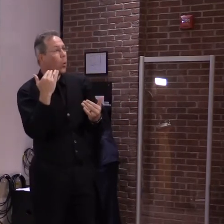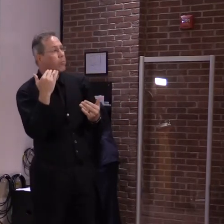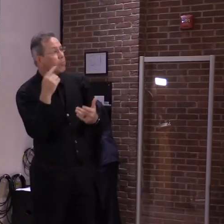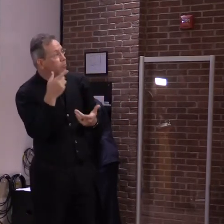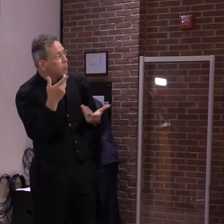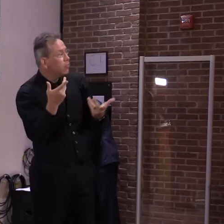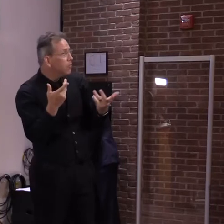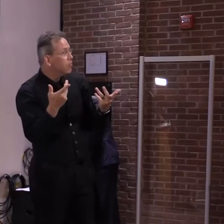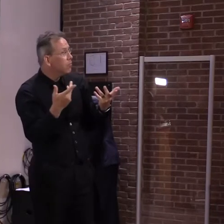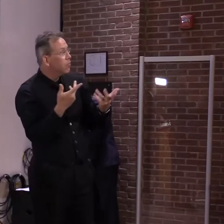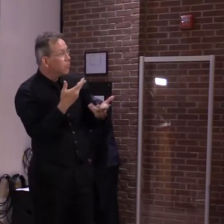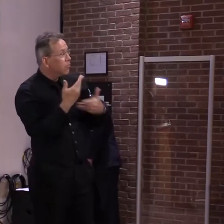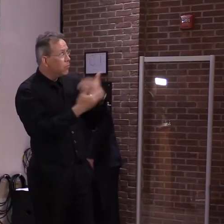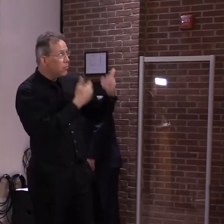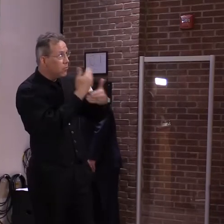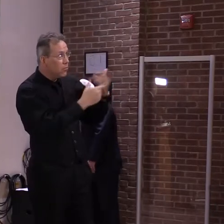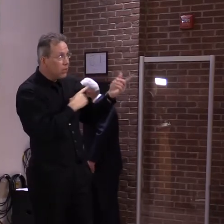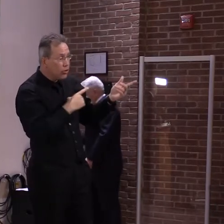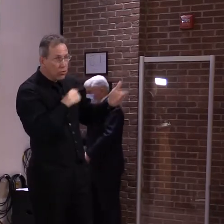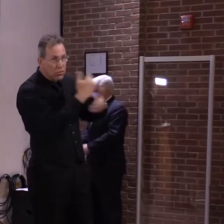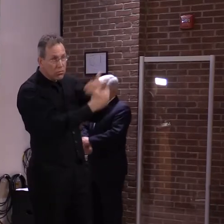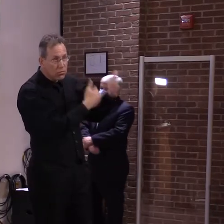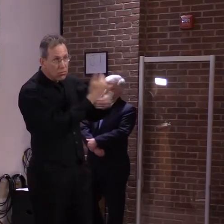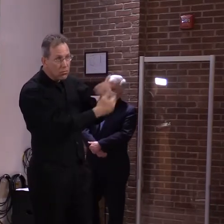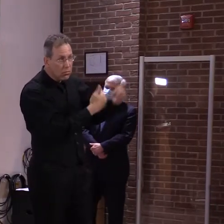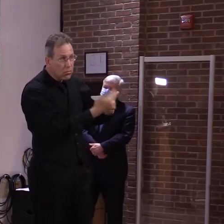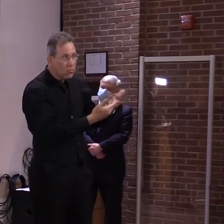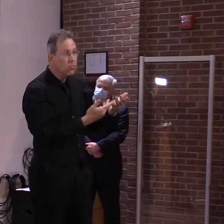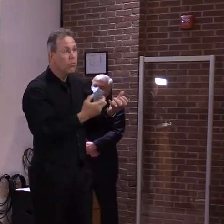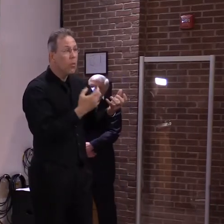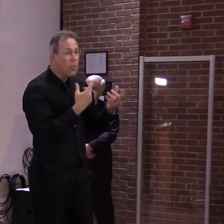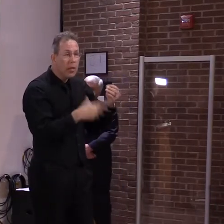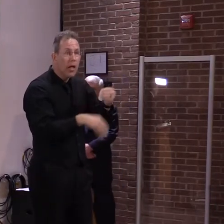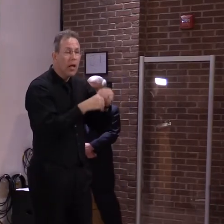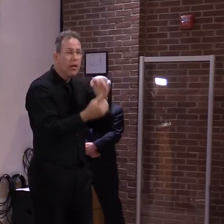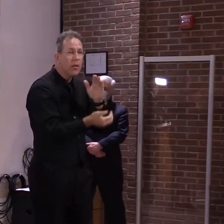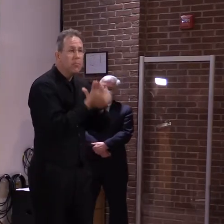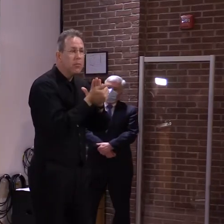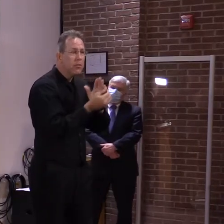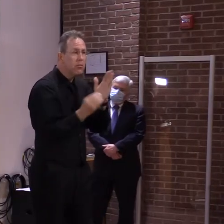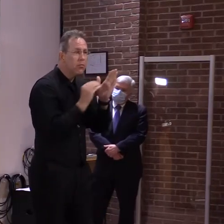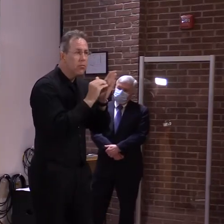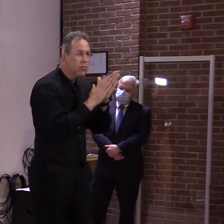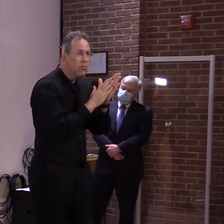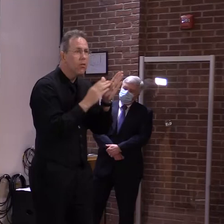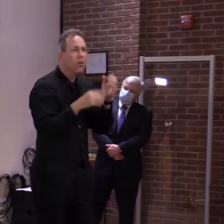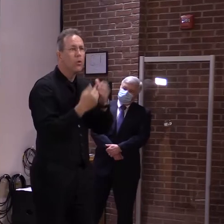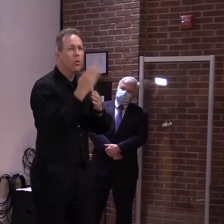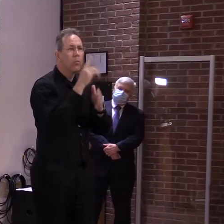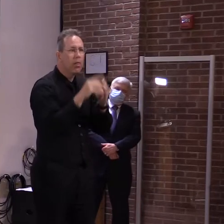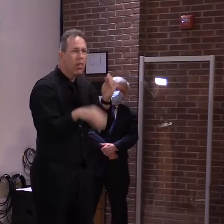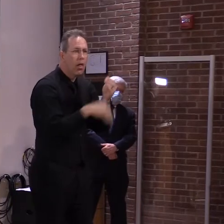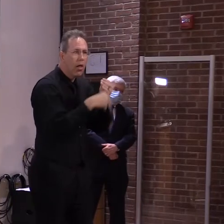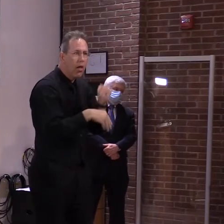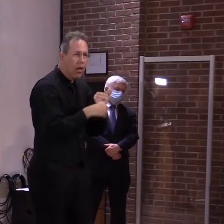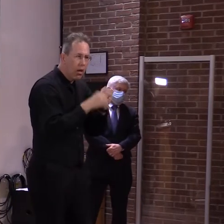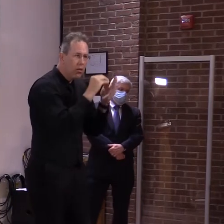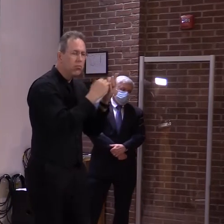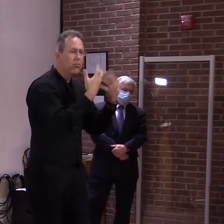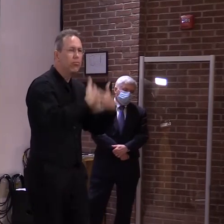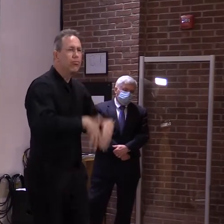to trying to put this, either attaching it to another bill, just getting the measure passed so we can do something that